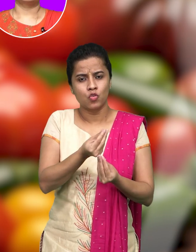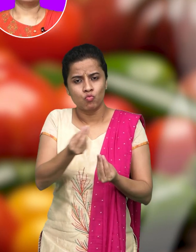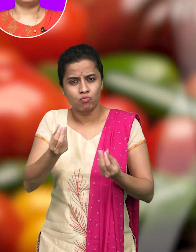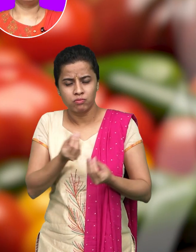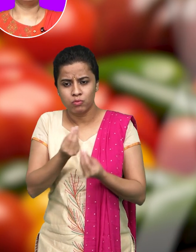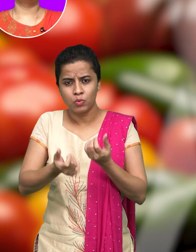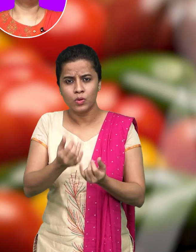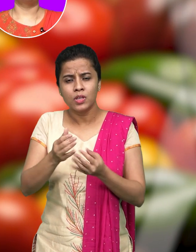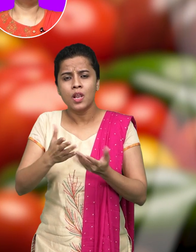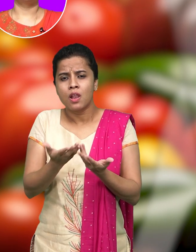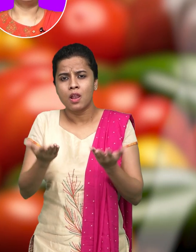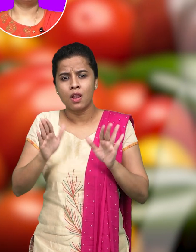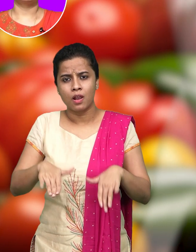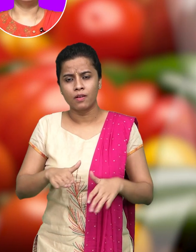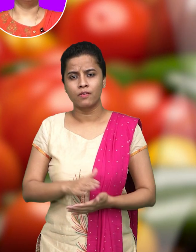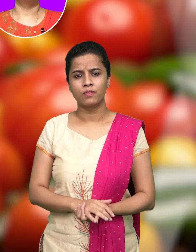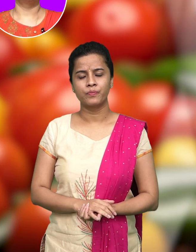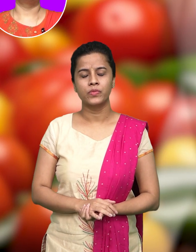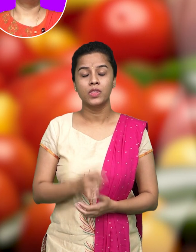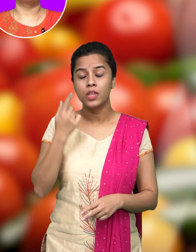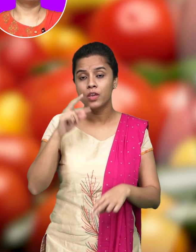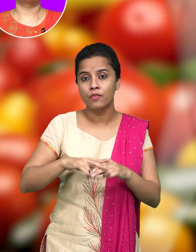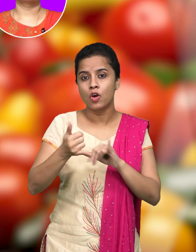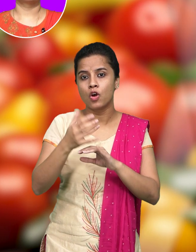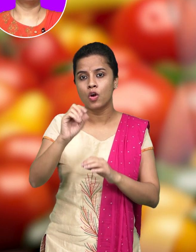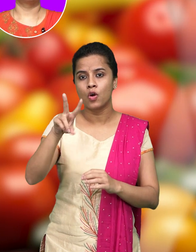When the soil is poor in nitrogen,